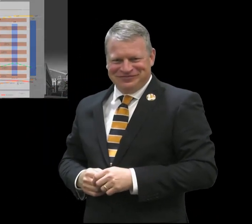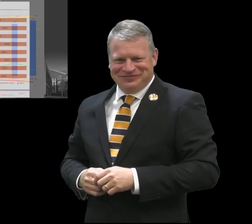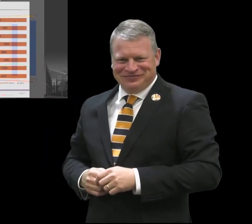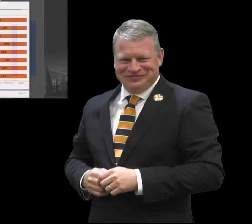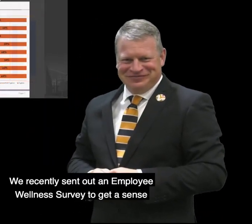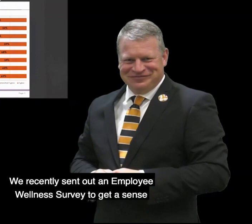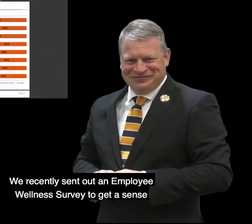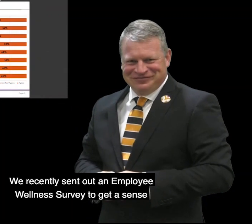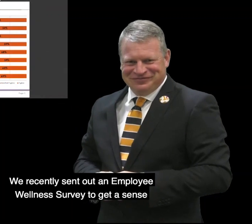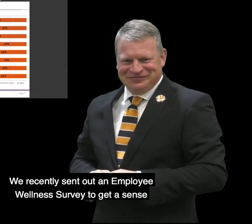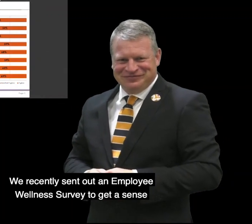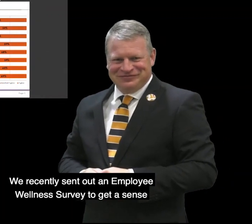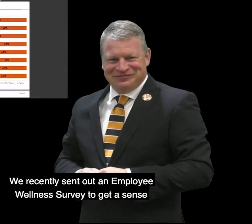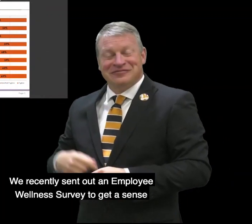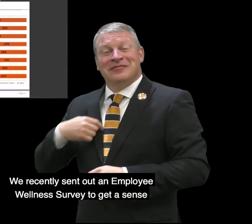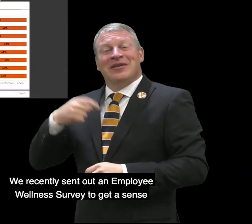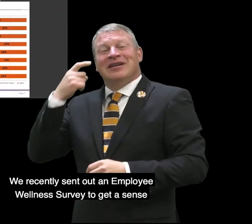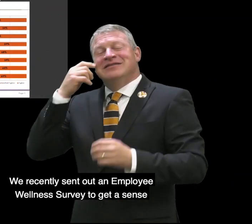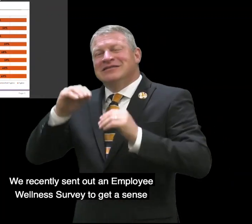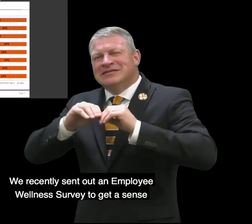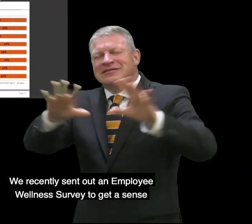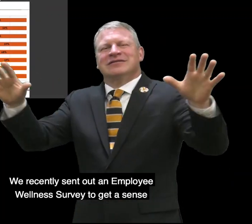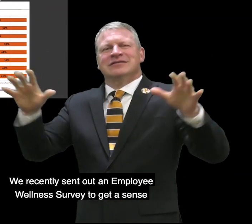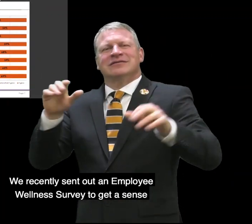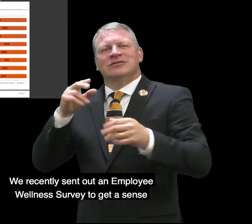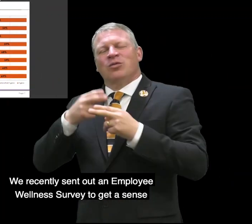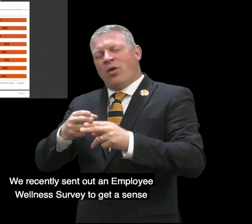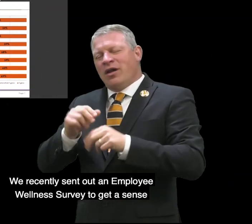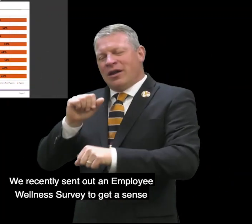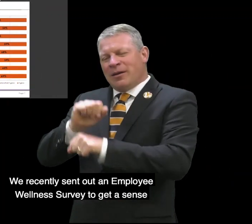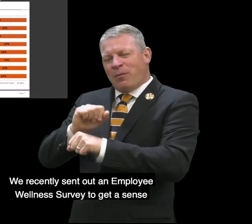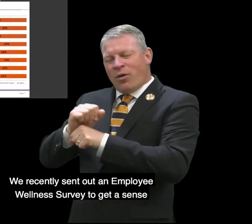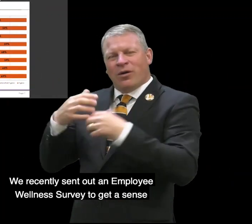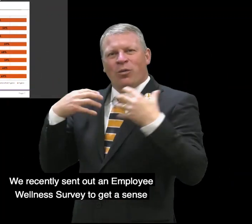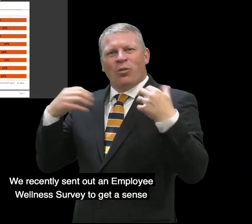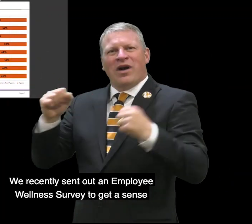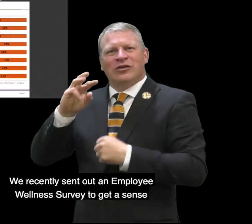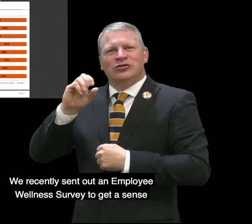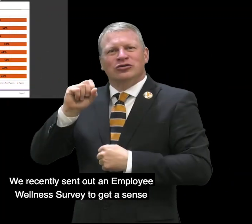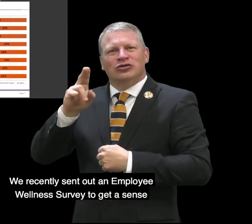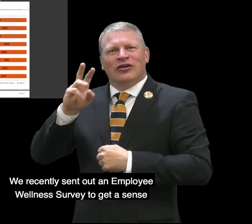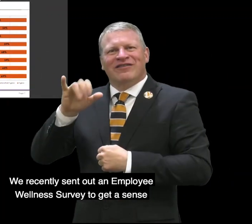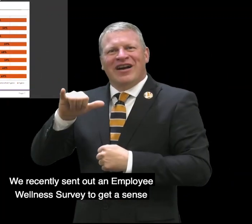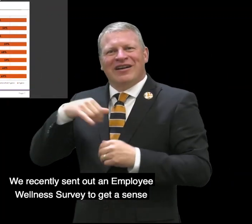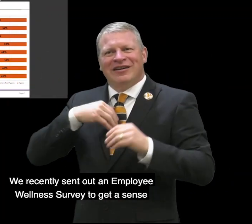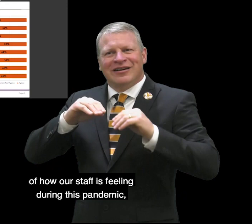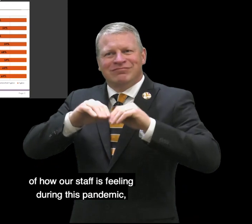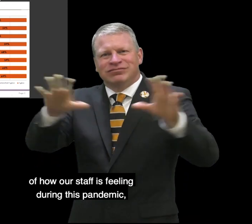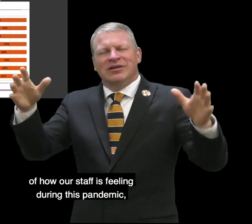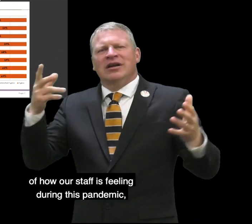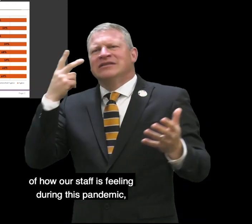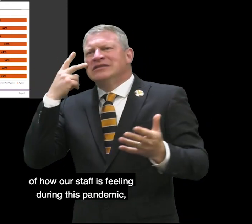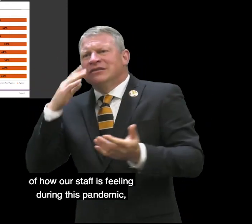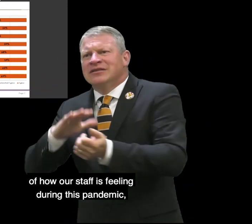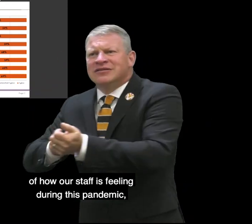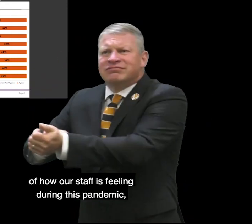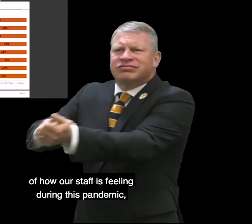numbers grow. We recently sent out an employee wellness survey to get a sense of how our staff